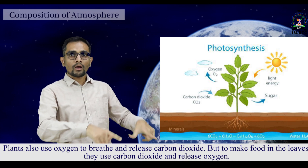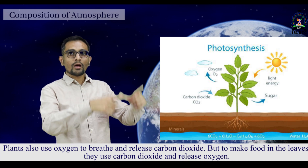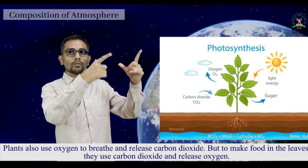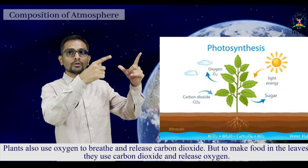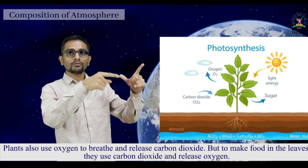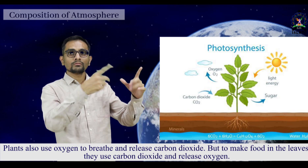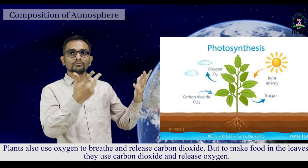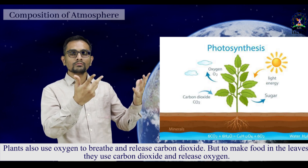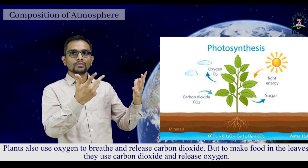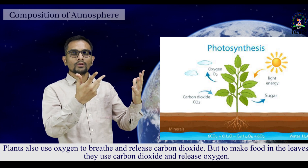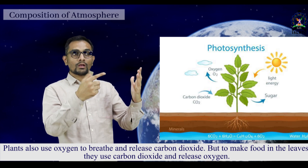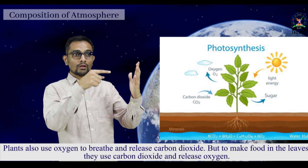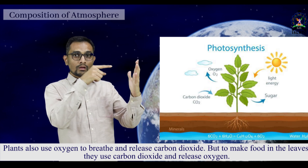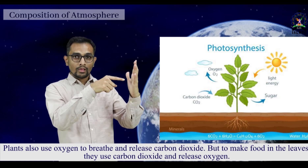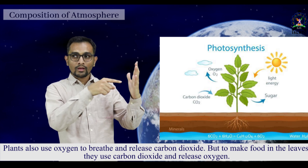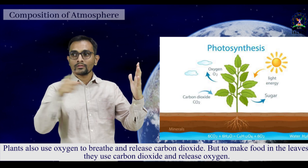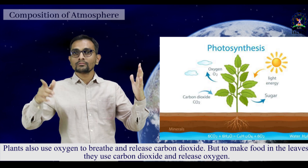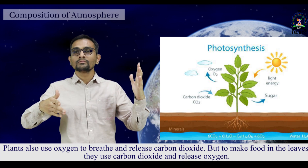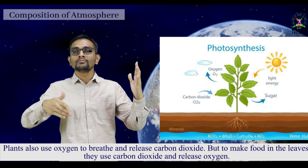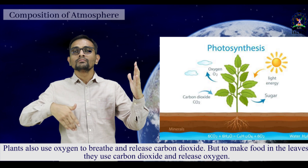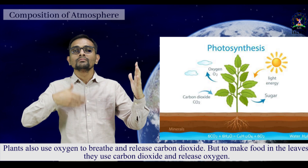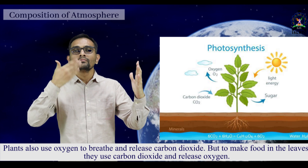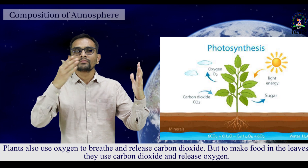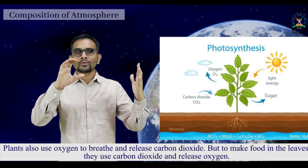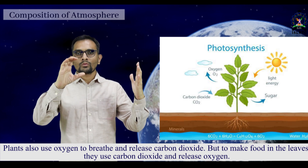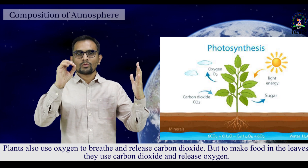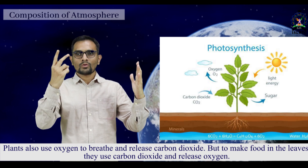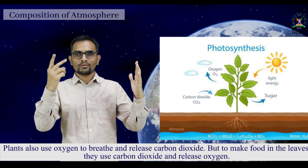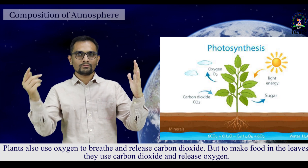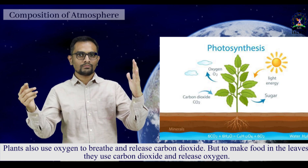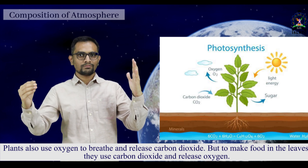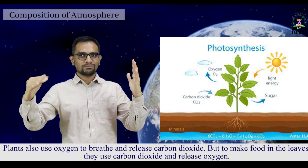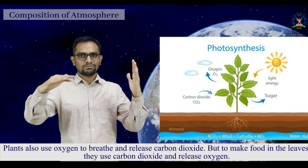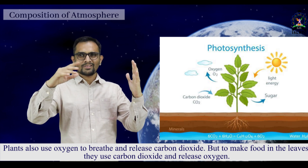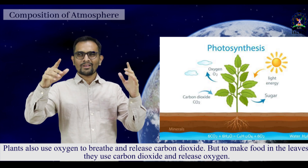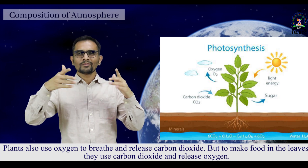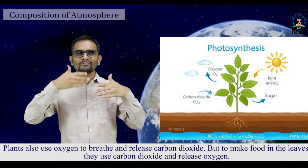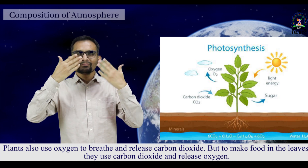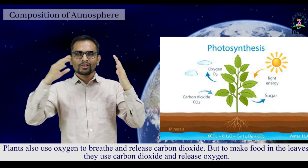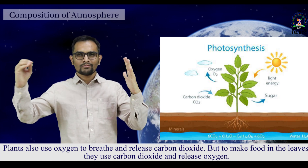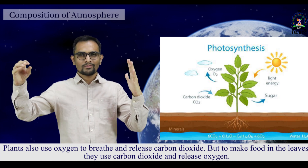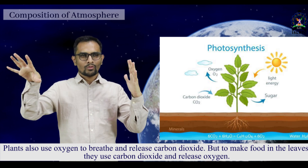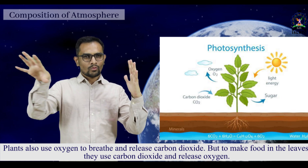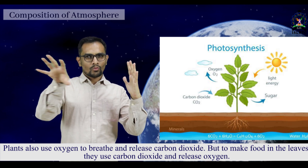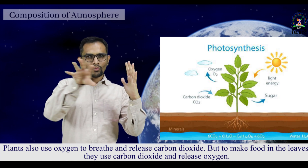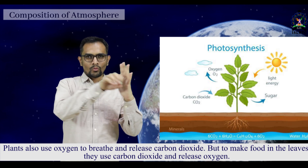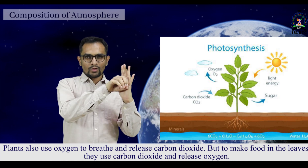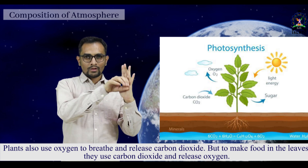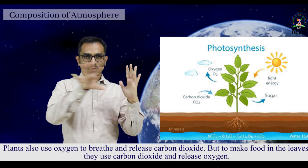Plants also use oxygen to breathe and release carbon dioxide. But to make food in